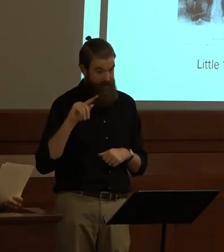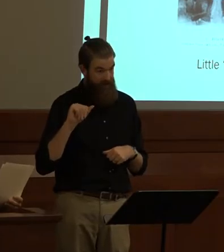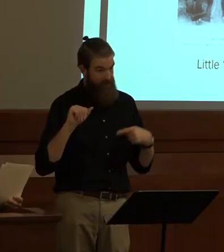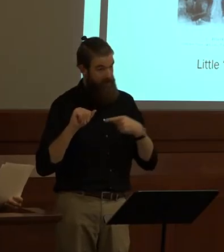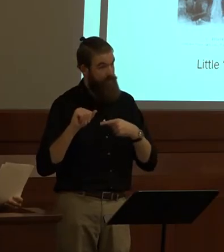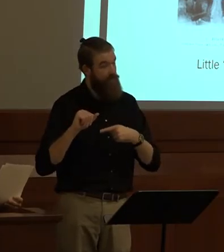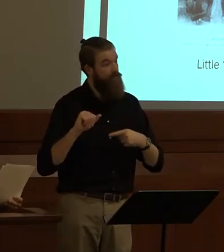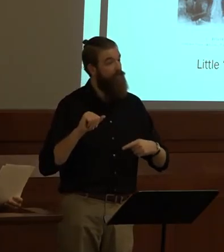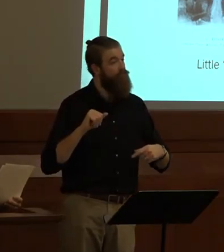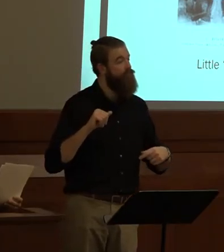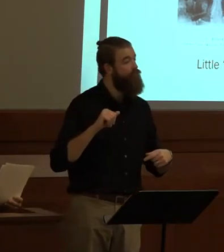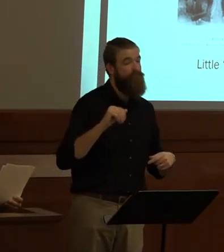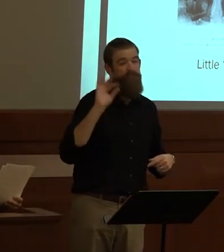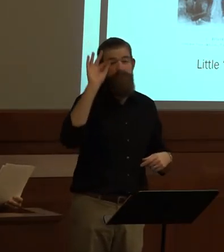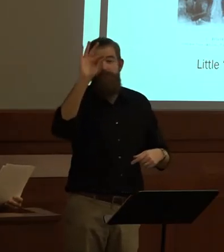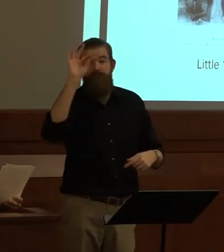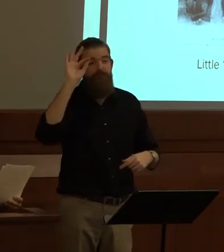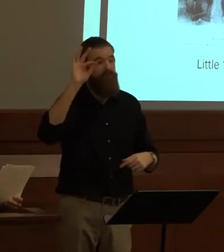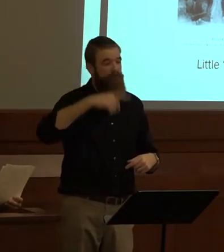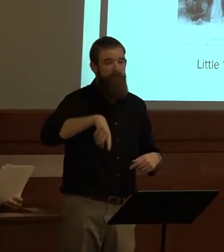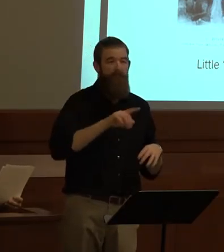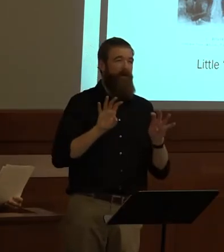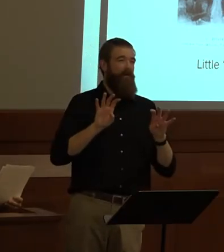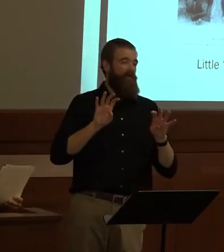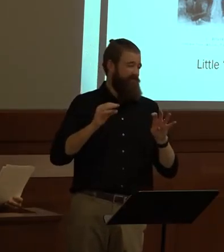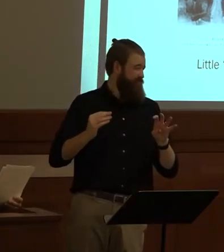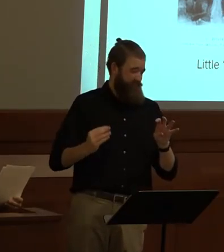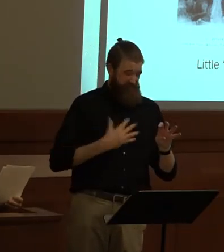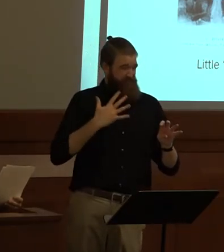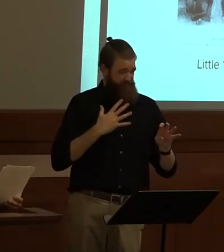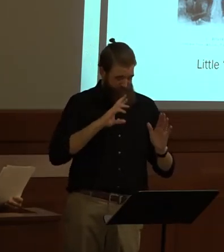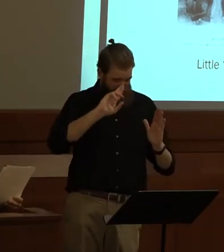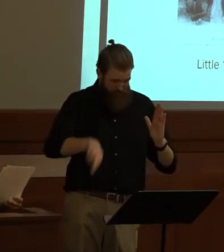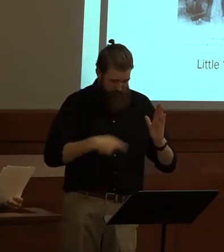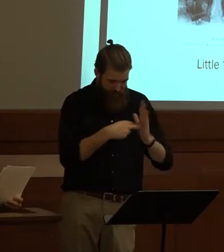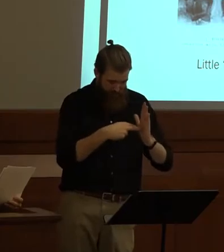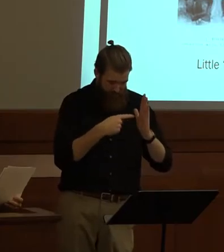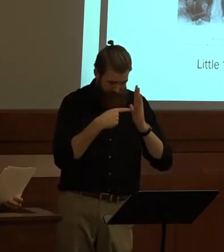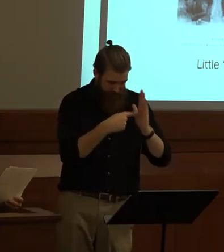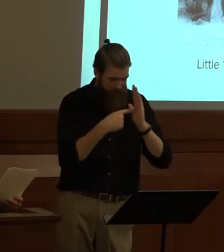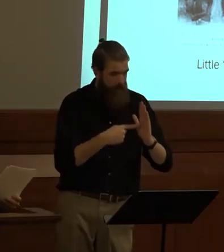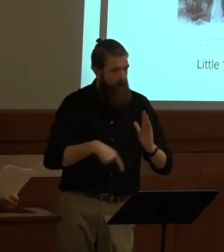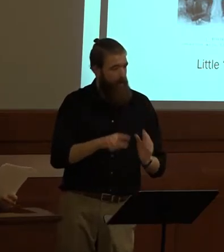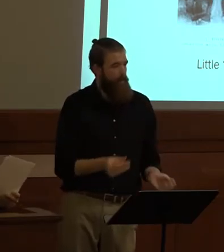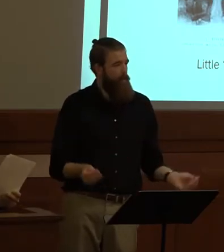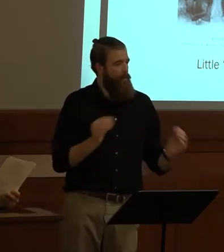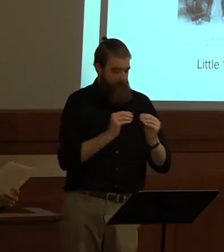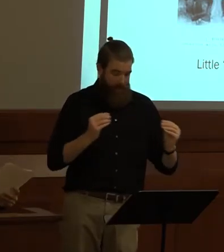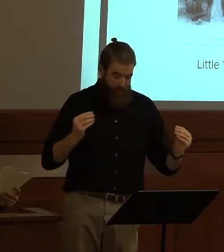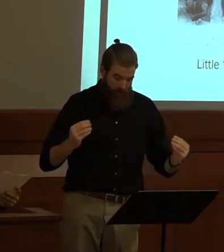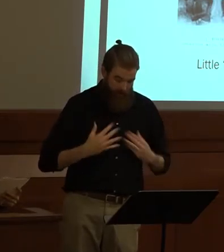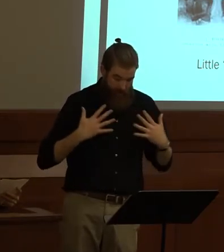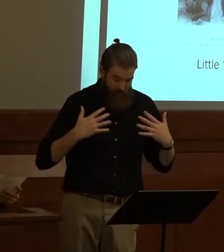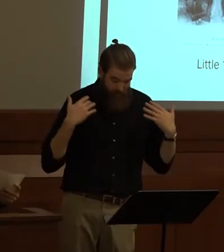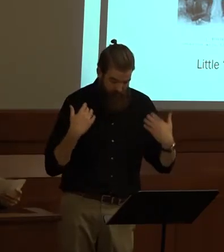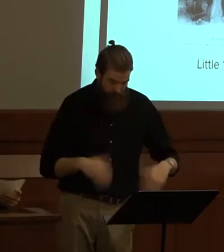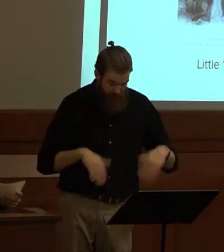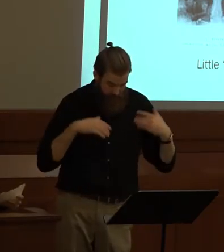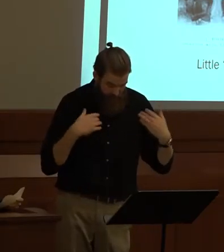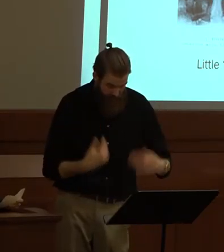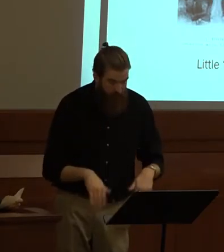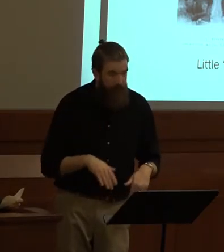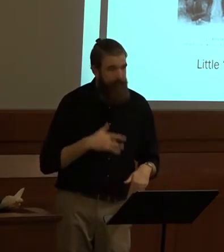Although sources do not say much about his methods of preaching and evangelizing, one question arises